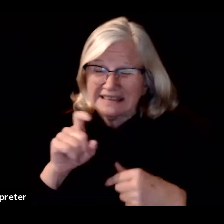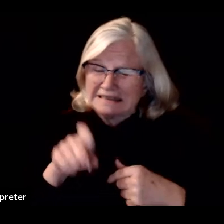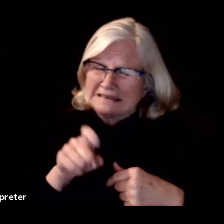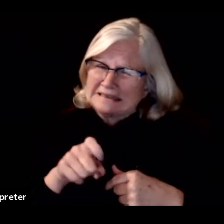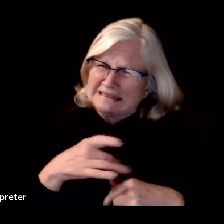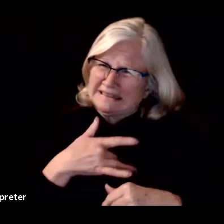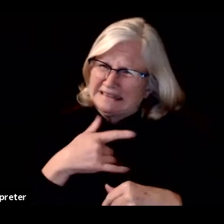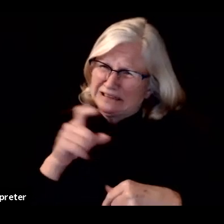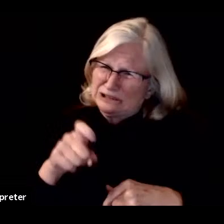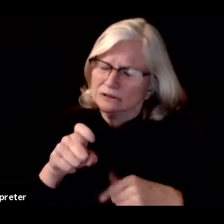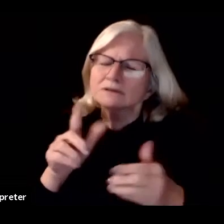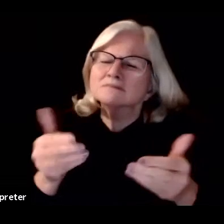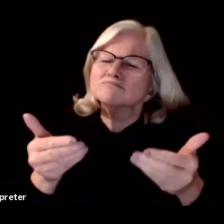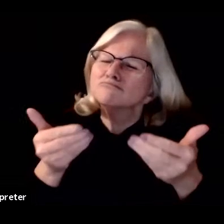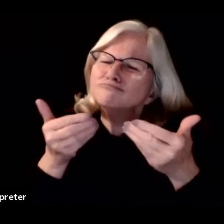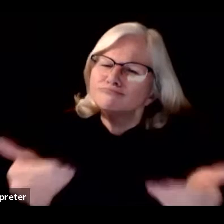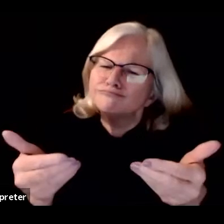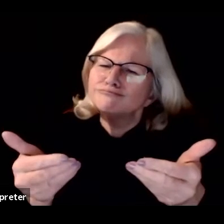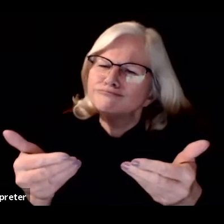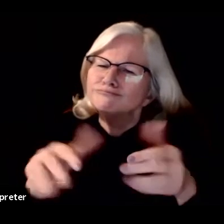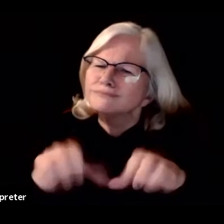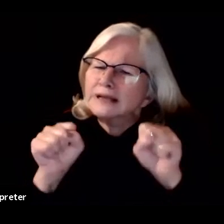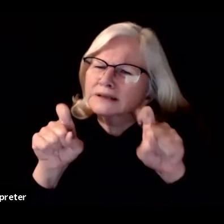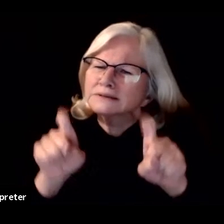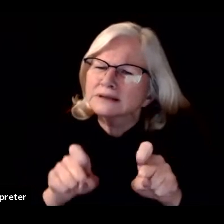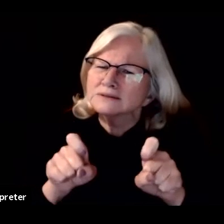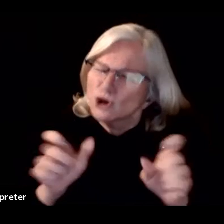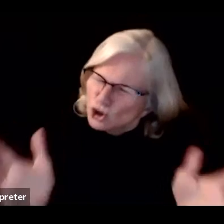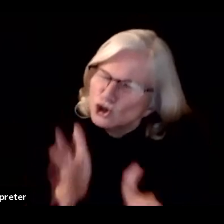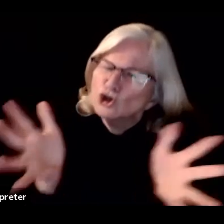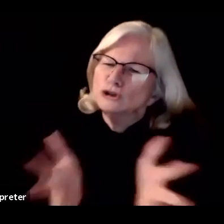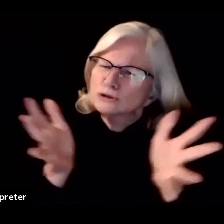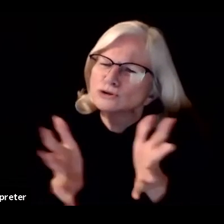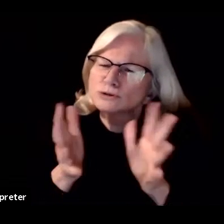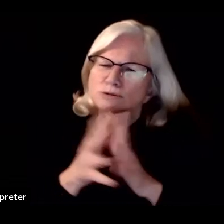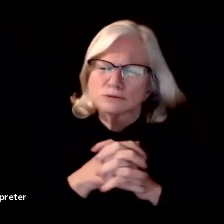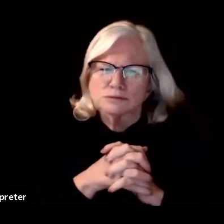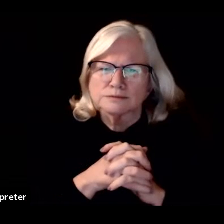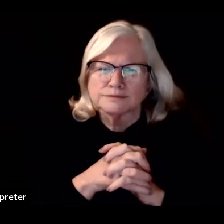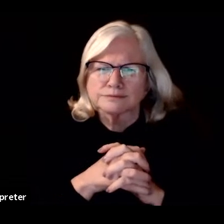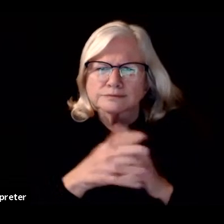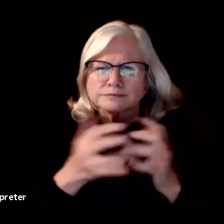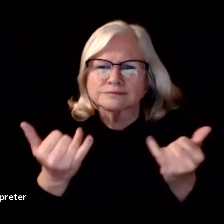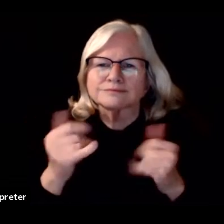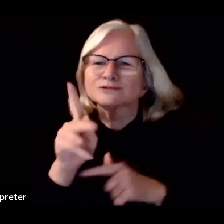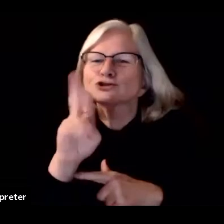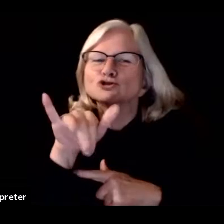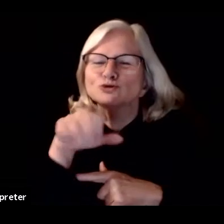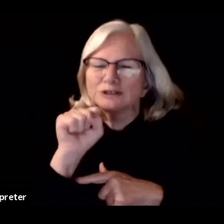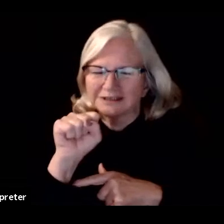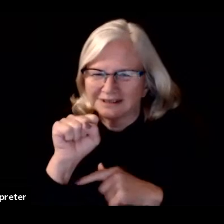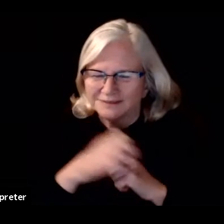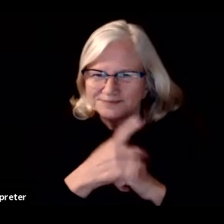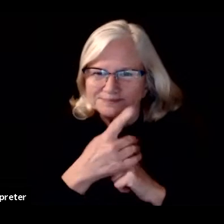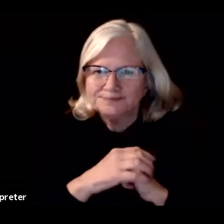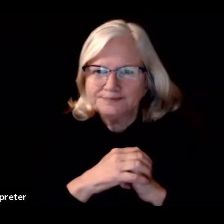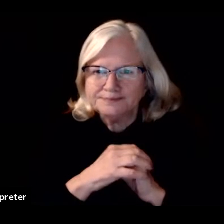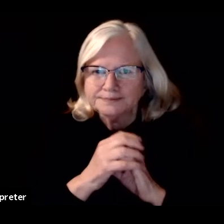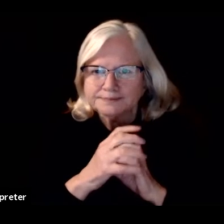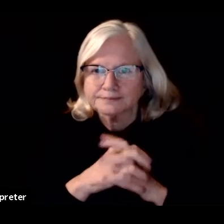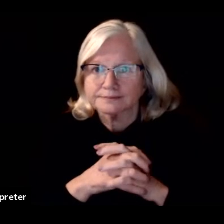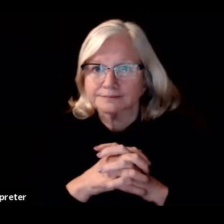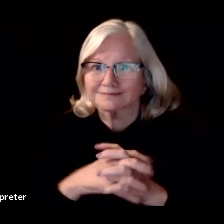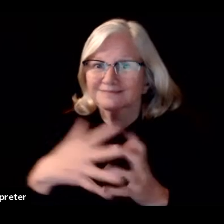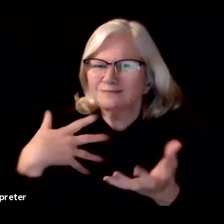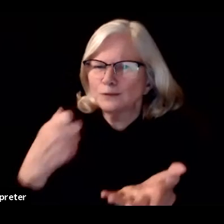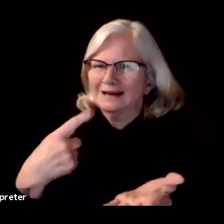Chris. Thank you, Commissioner. I'd like to talk about deer hunting and contact tracing. And